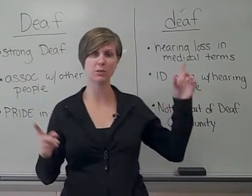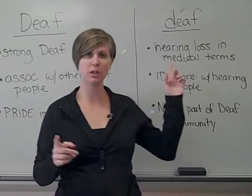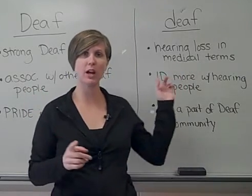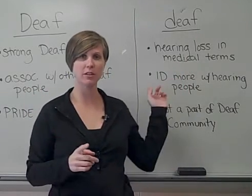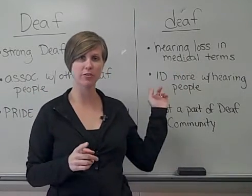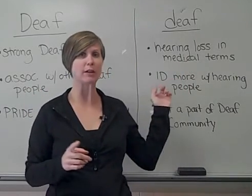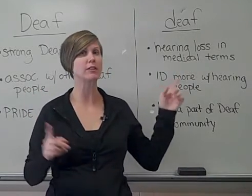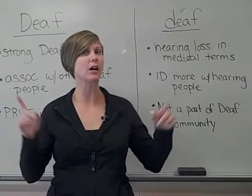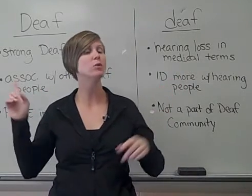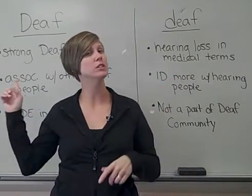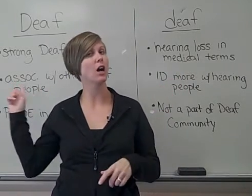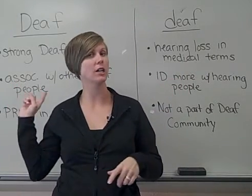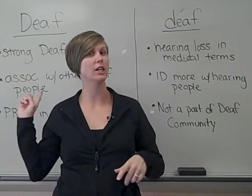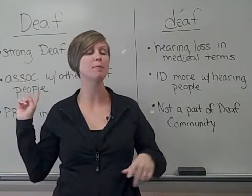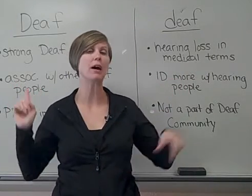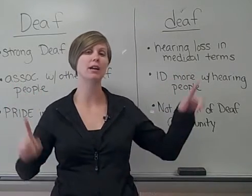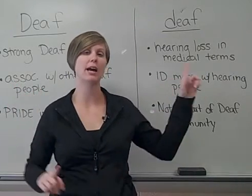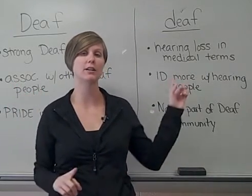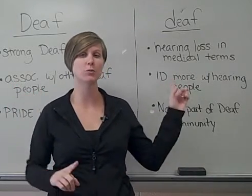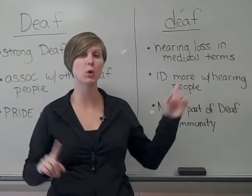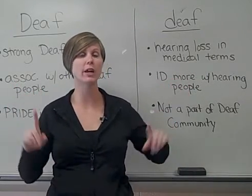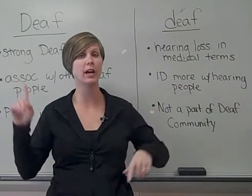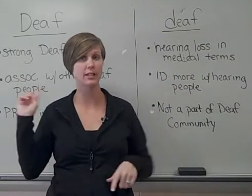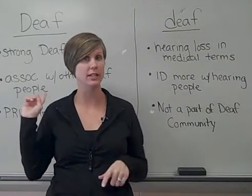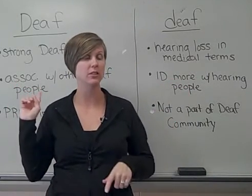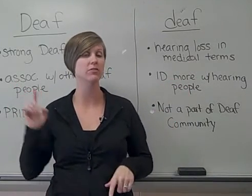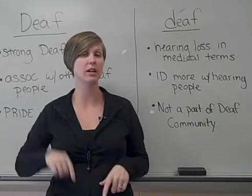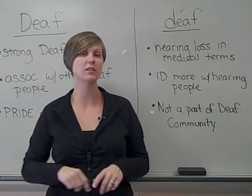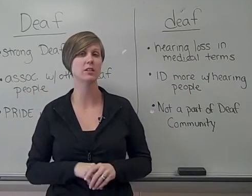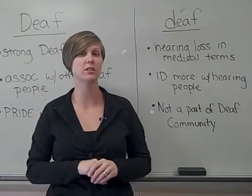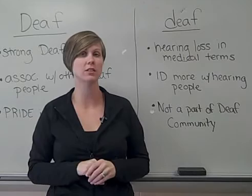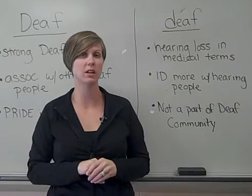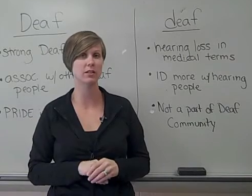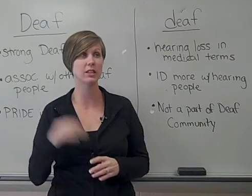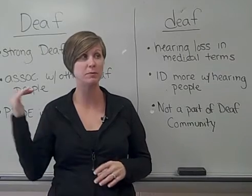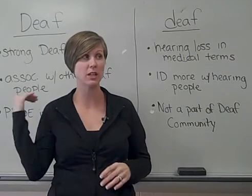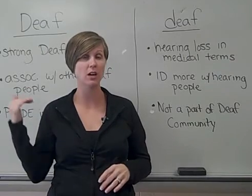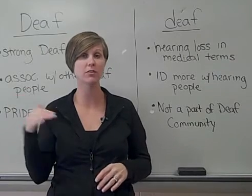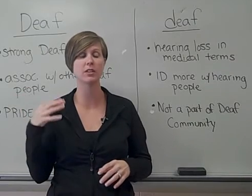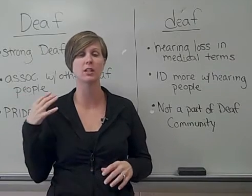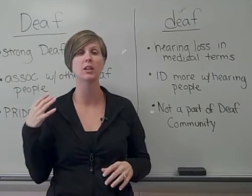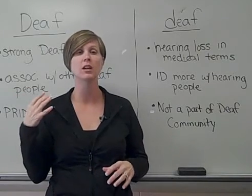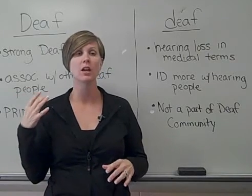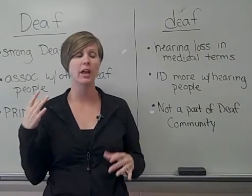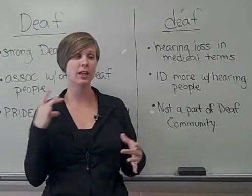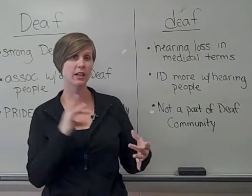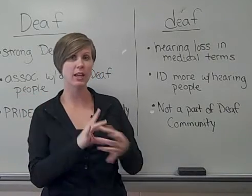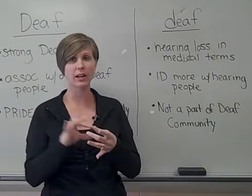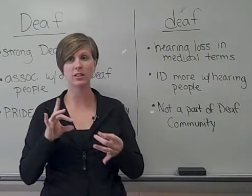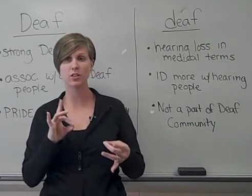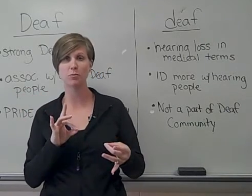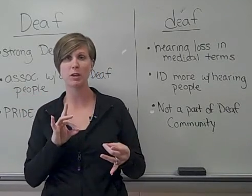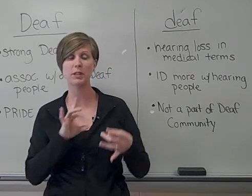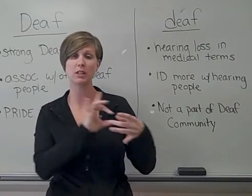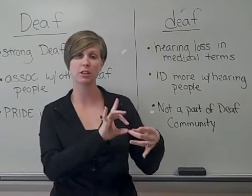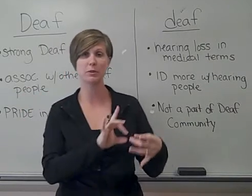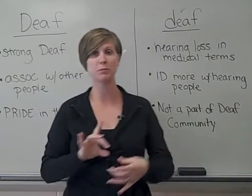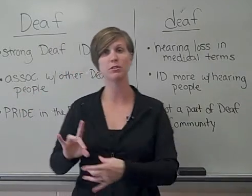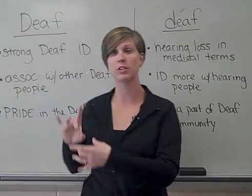as we kind of found out when talking about how one identifies themselves and connects to maybe hearing people